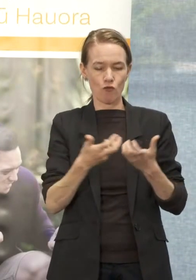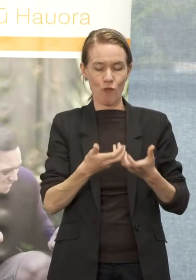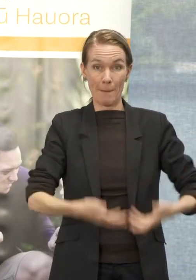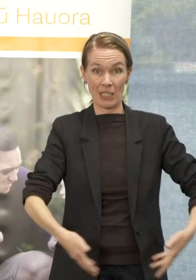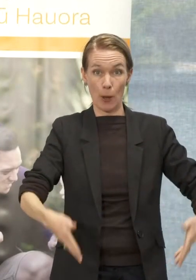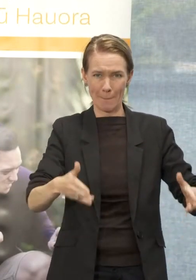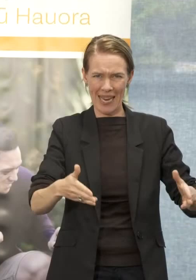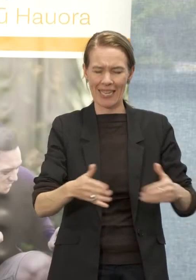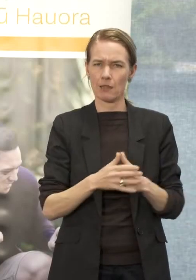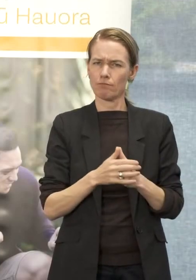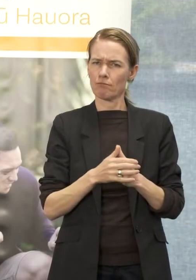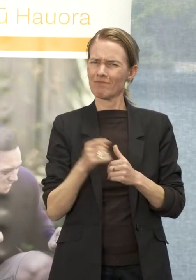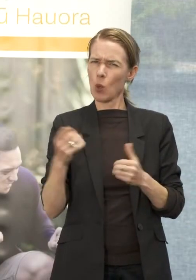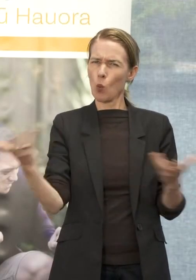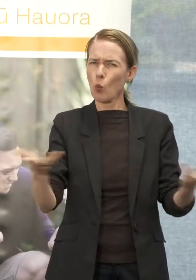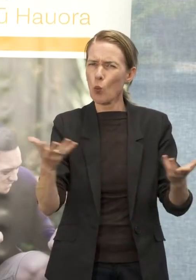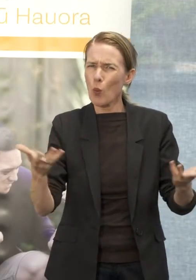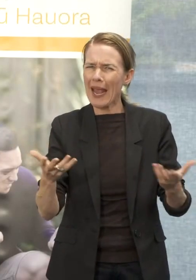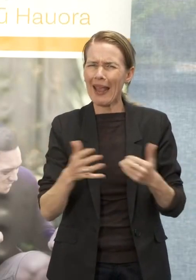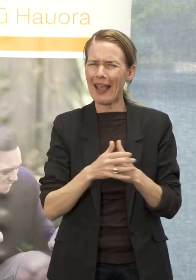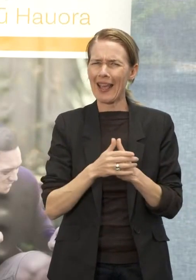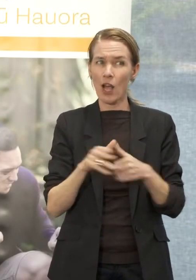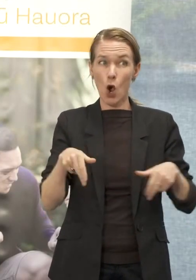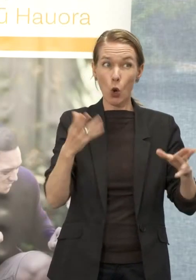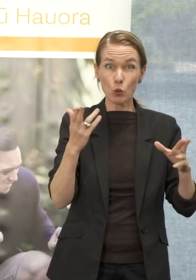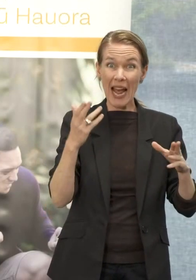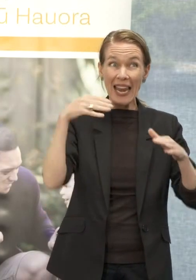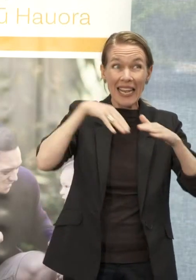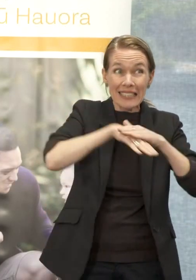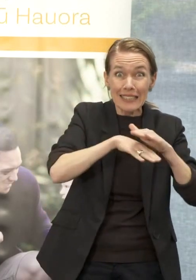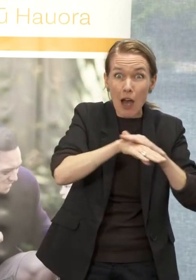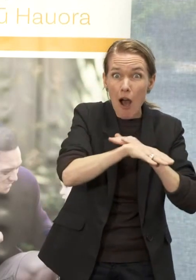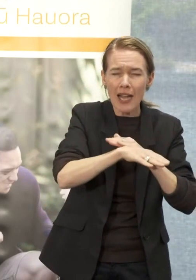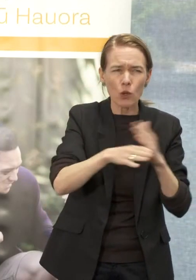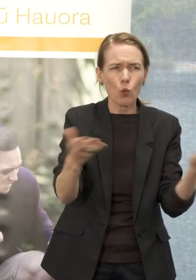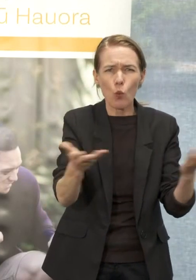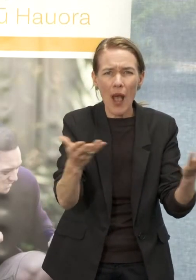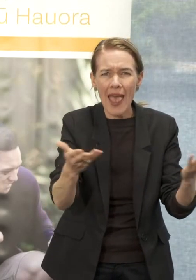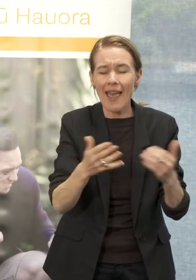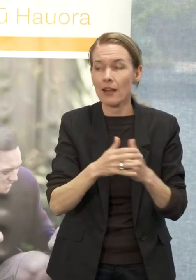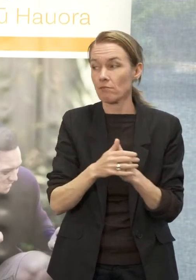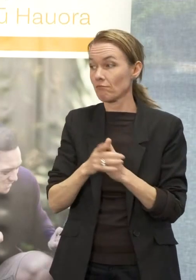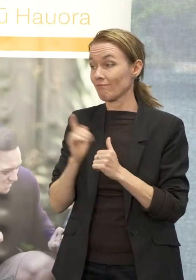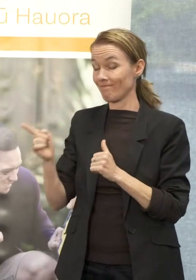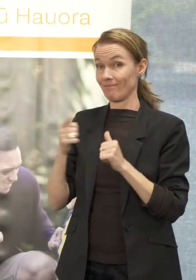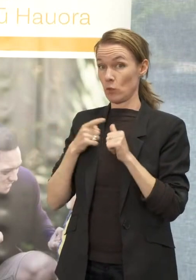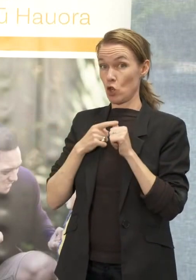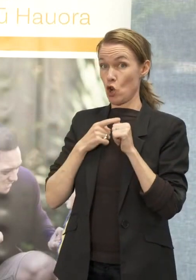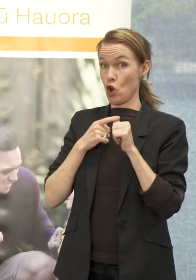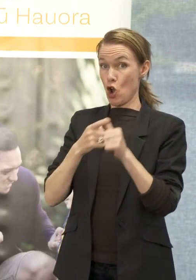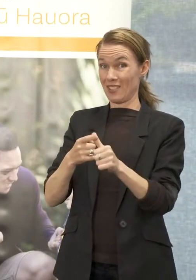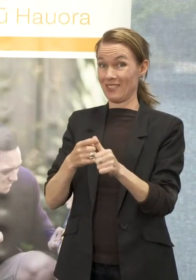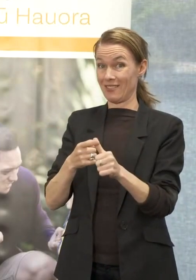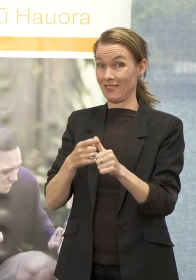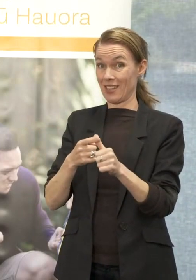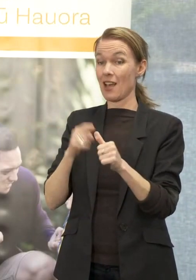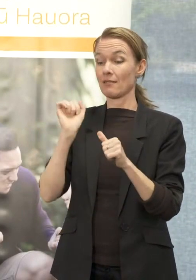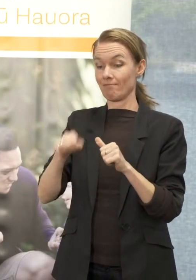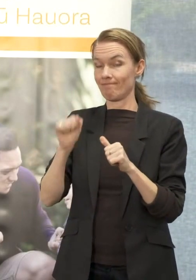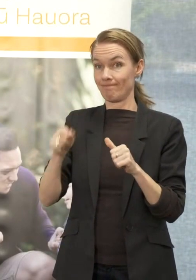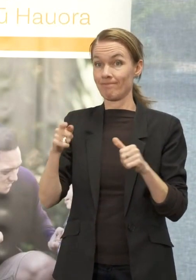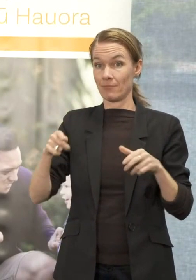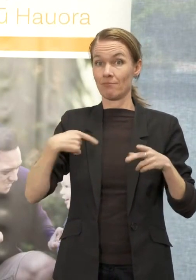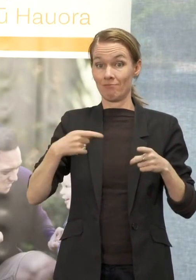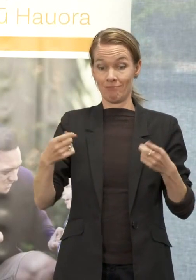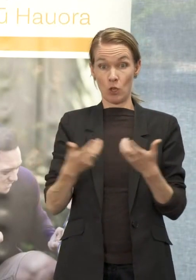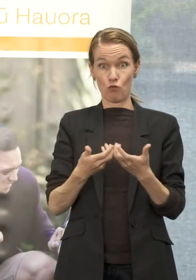bin in it, rubbish in it, or if it was just... So it was a bin in the facility. It was a bin in the corridor. So it wasn't